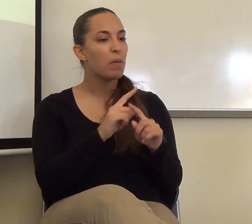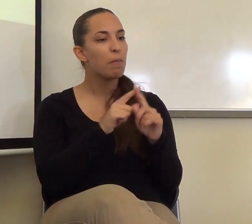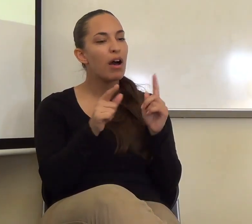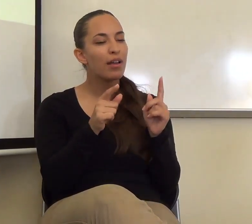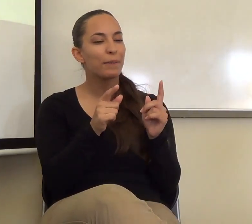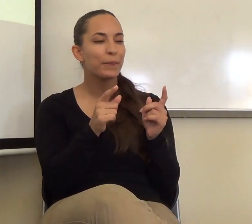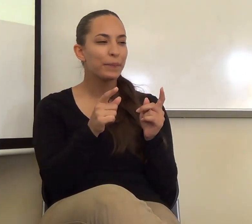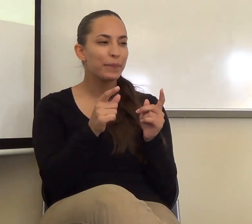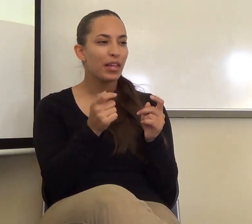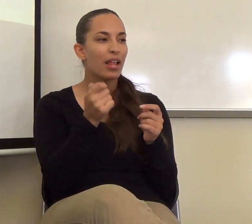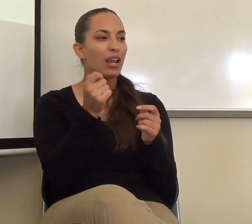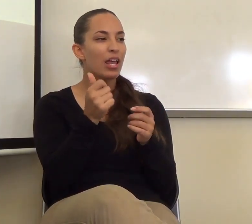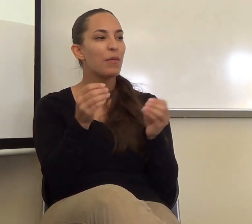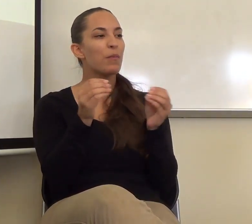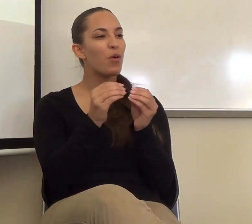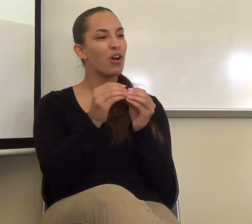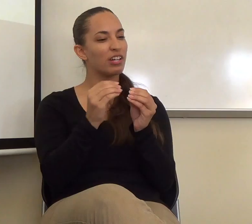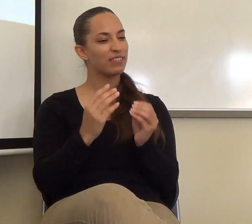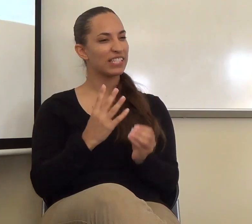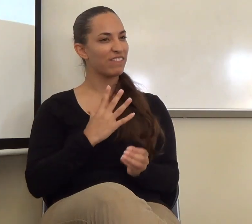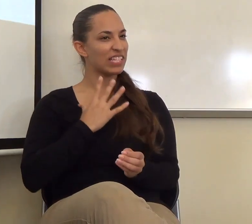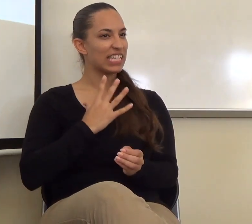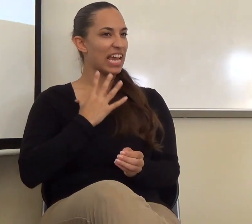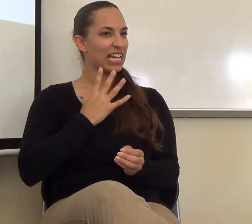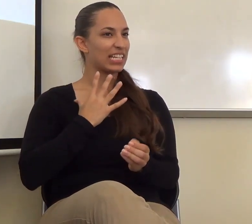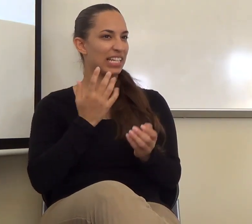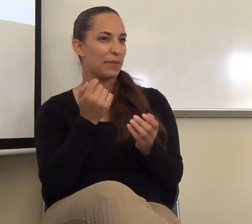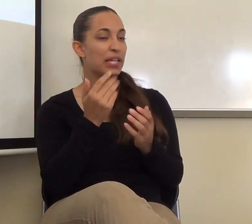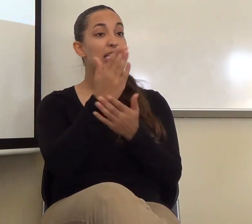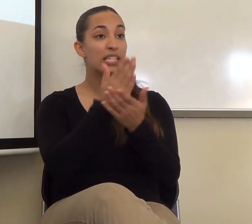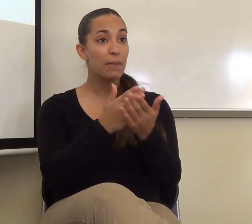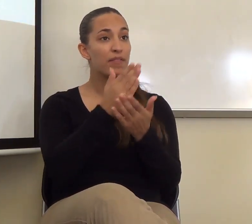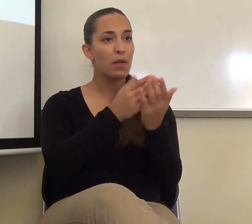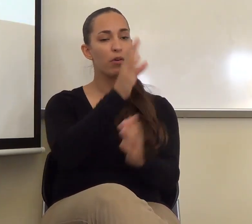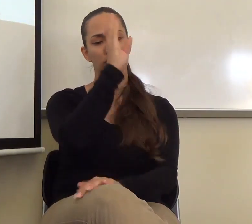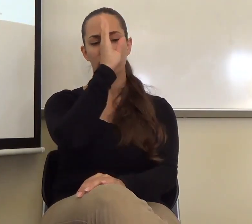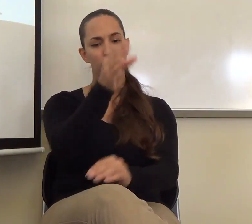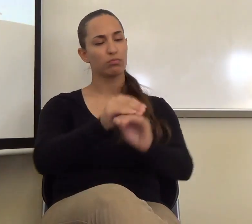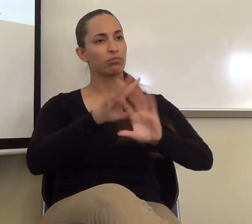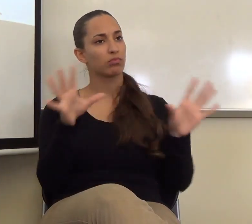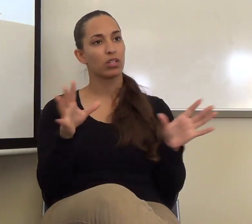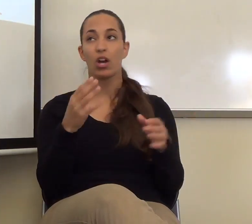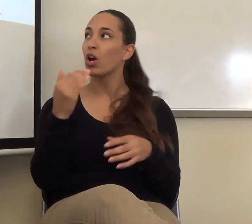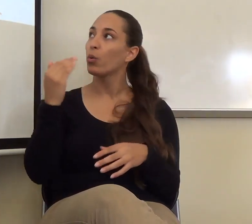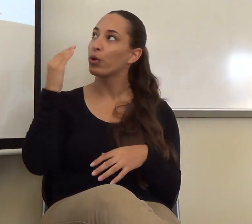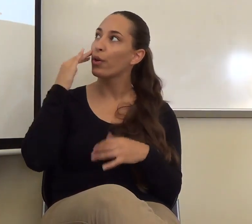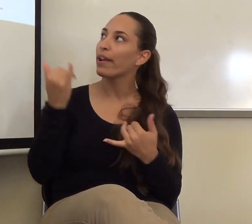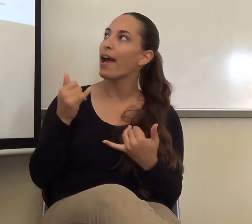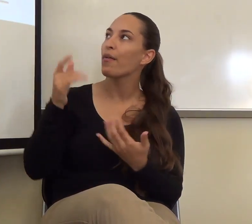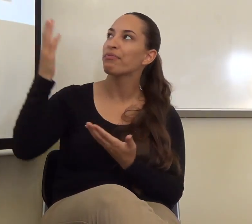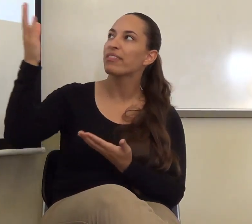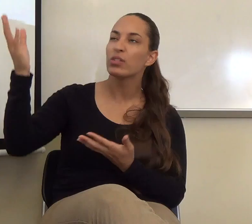more sophisticated. Some of them are straightforward. We know now that this is a pretty straightforward